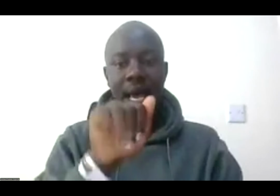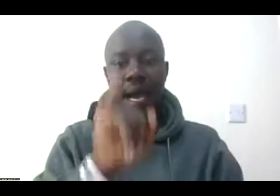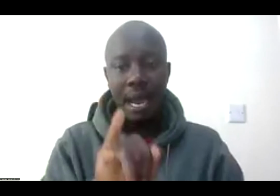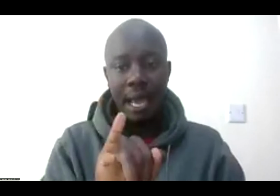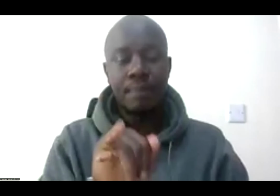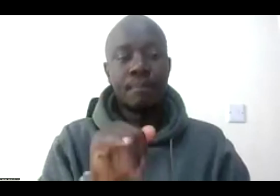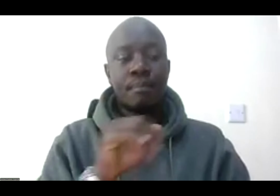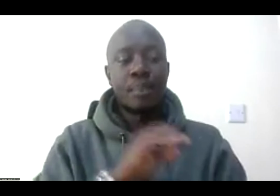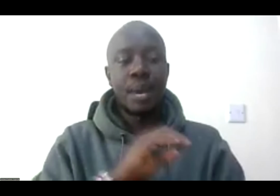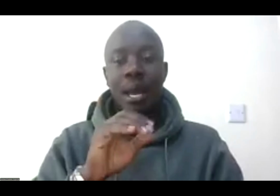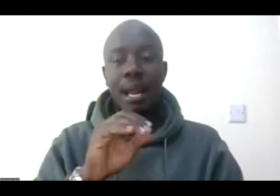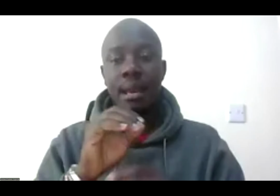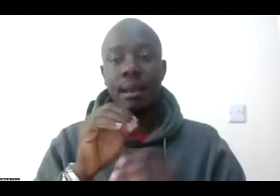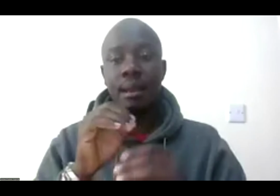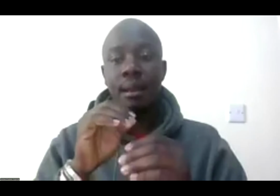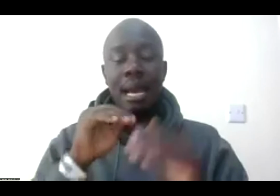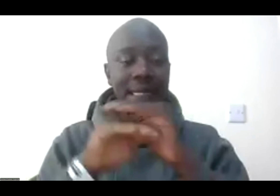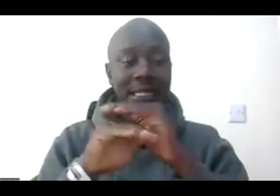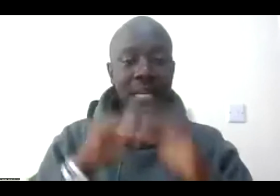Africa's leading AI